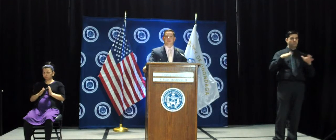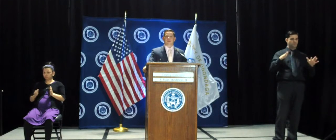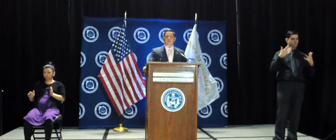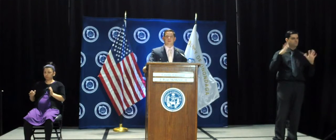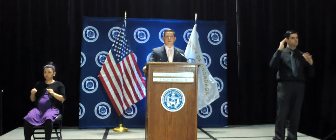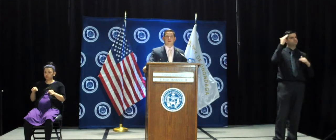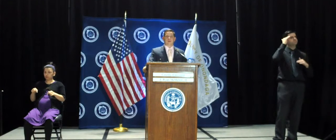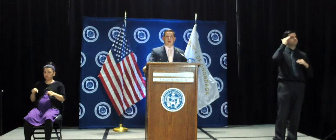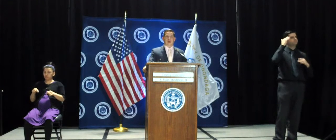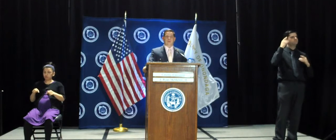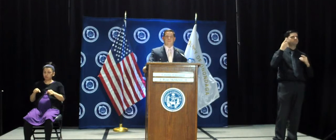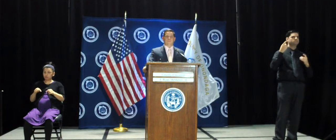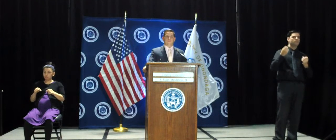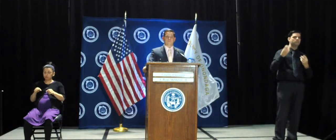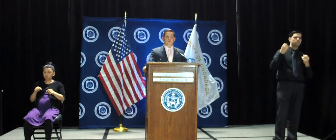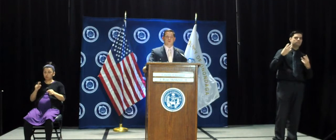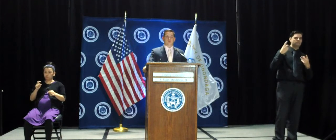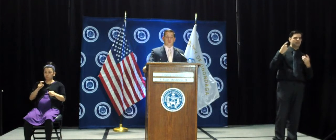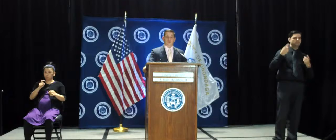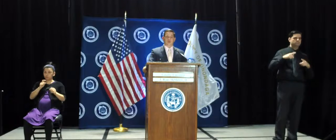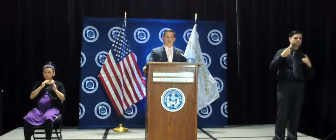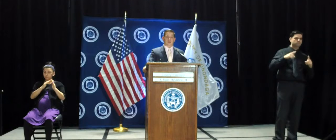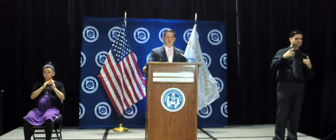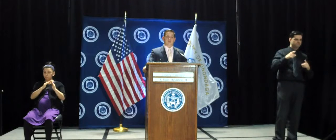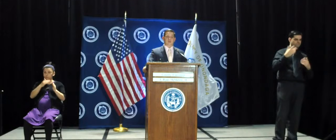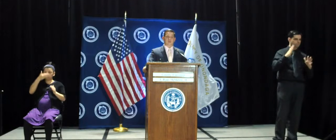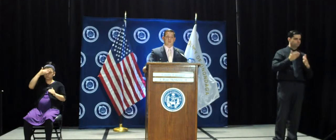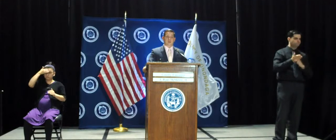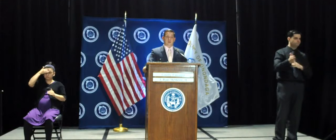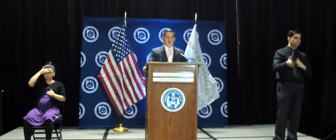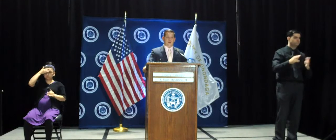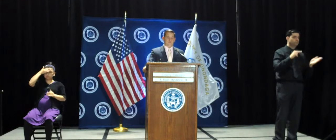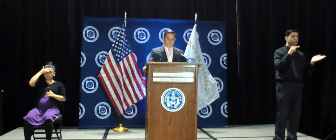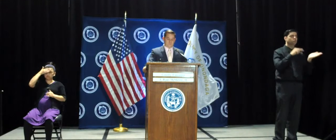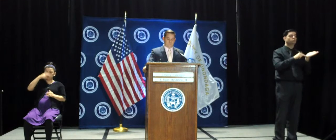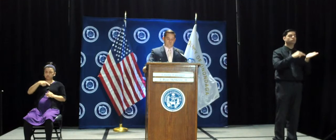get cases and your senior centers get cases,